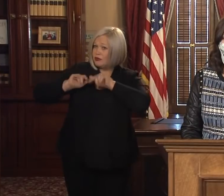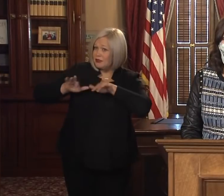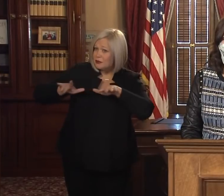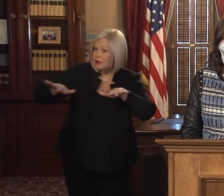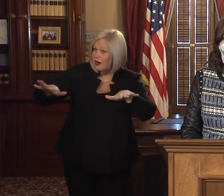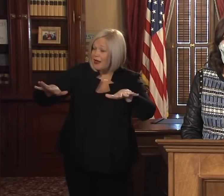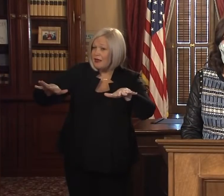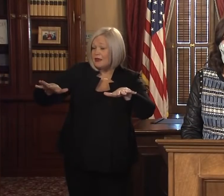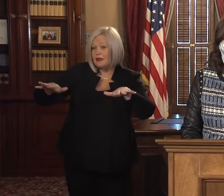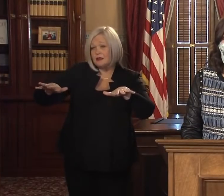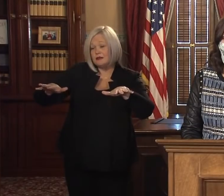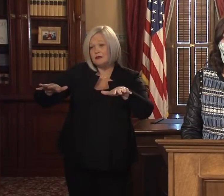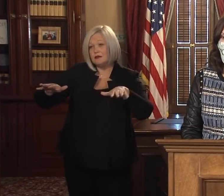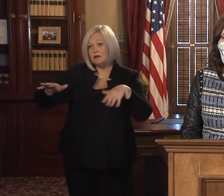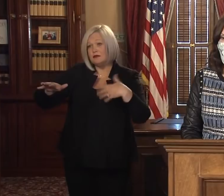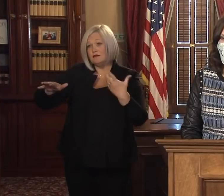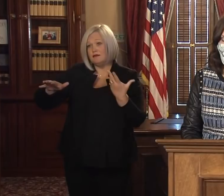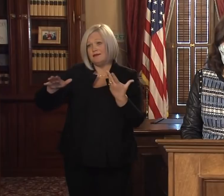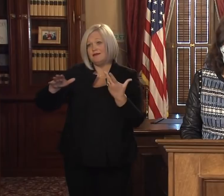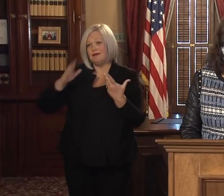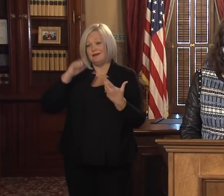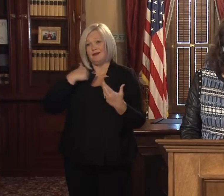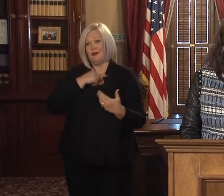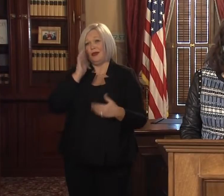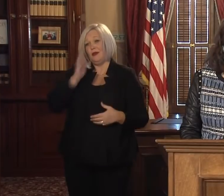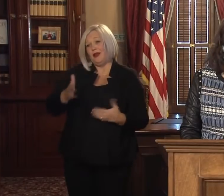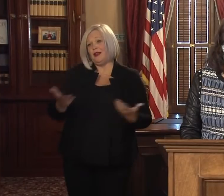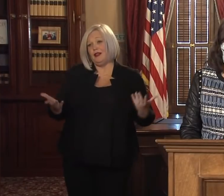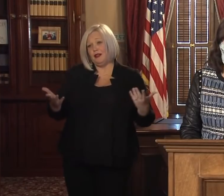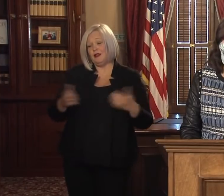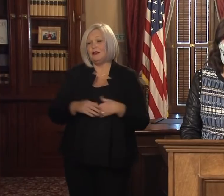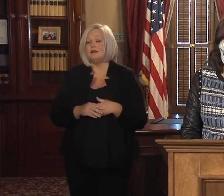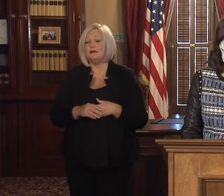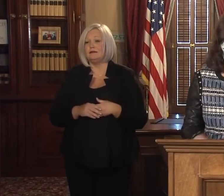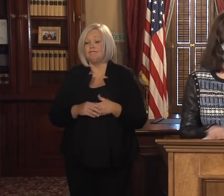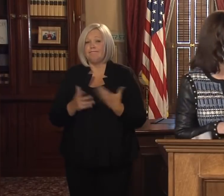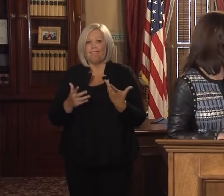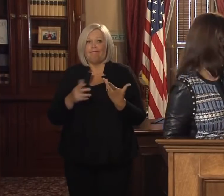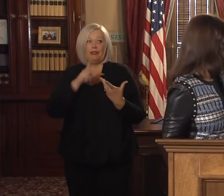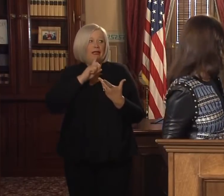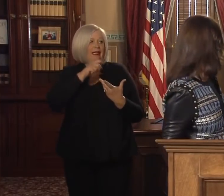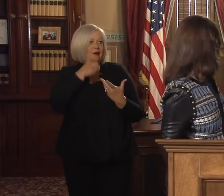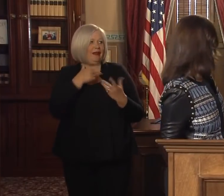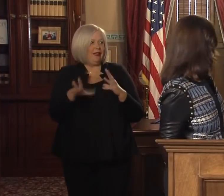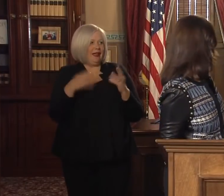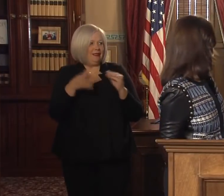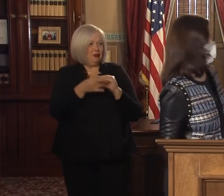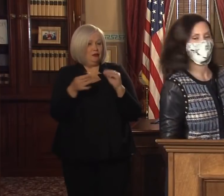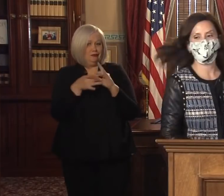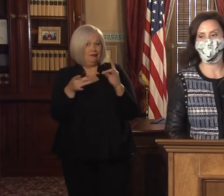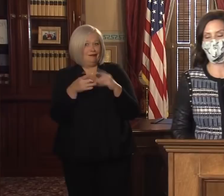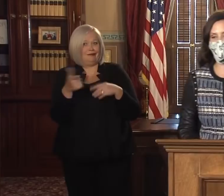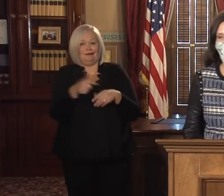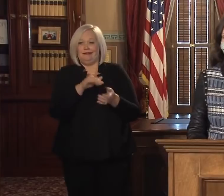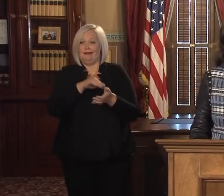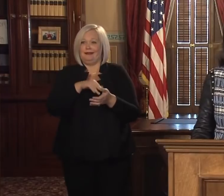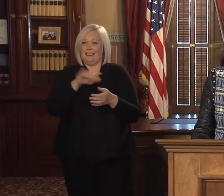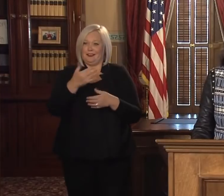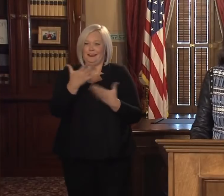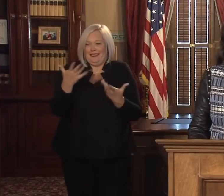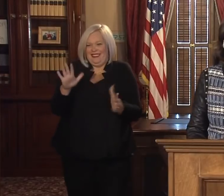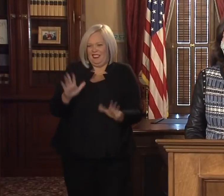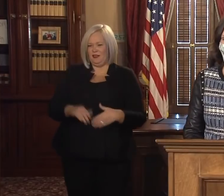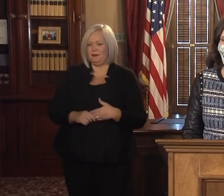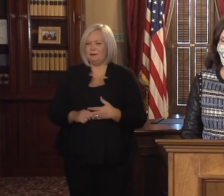in certain parts of our lives. And I don't know that I have much more to add on that, Dr. J. That's about it.